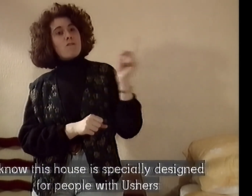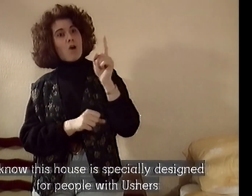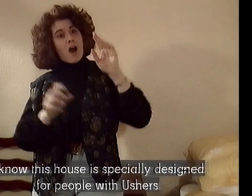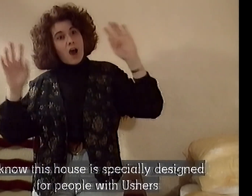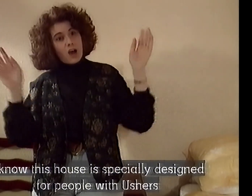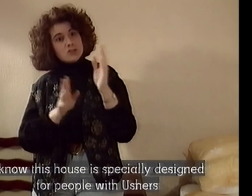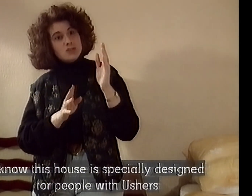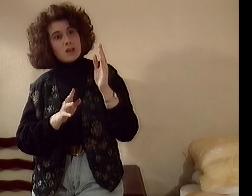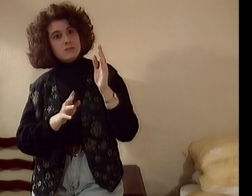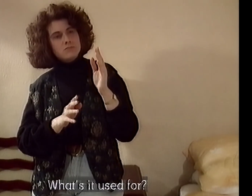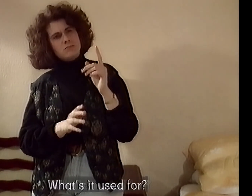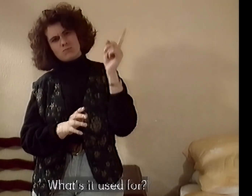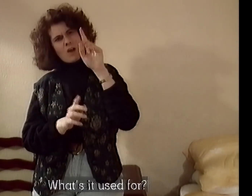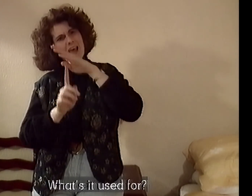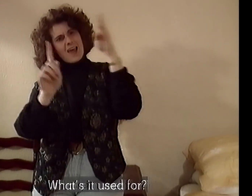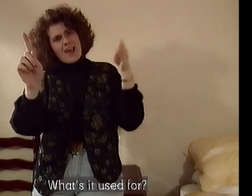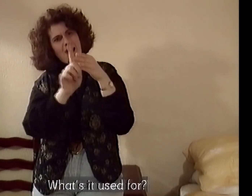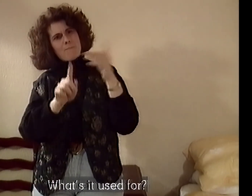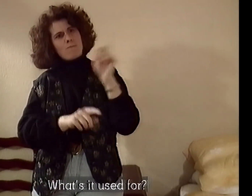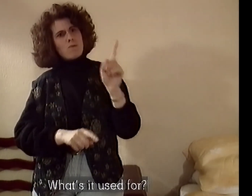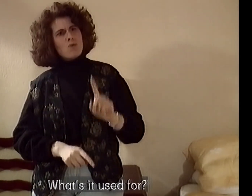ushers, but what's it used for?